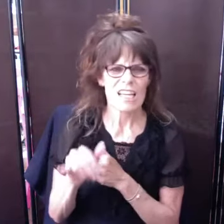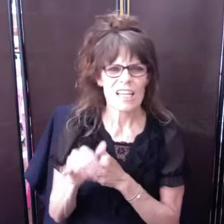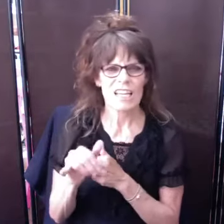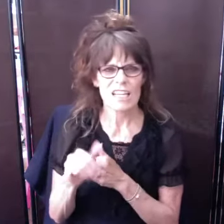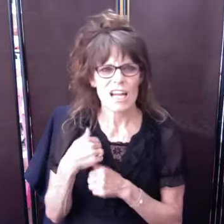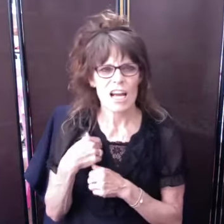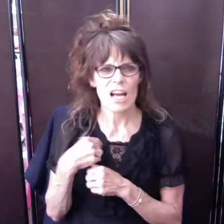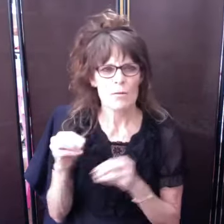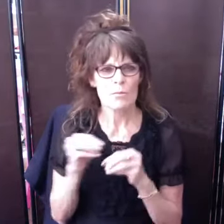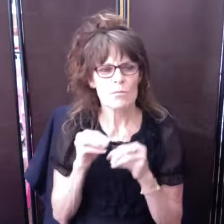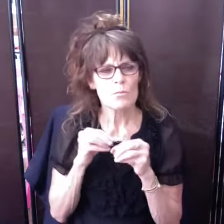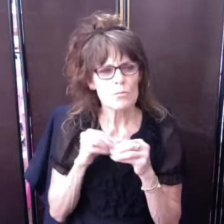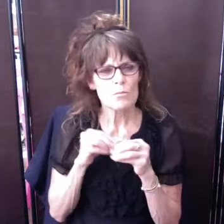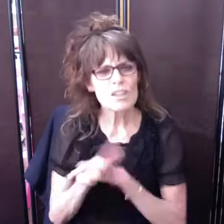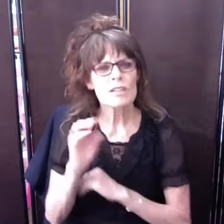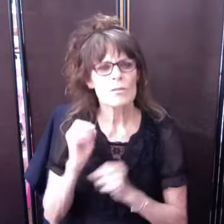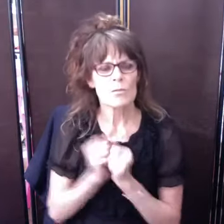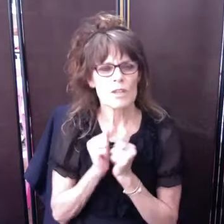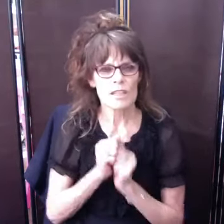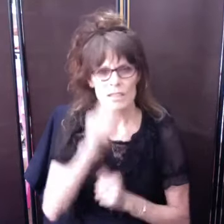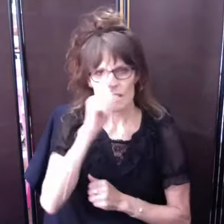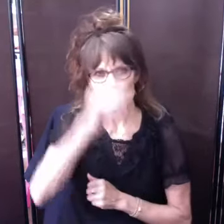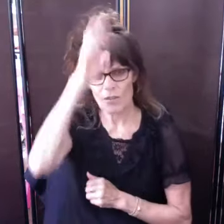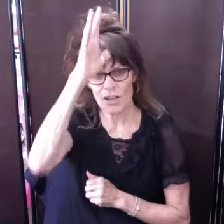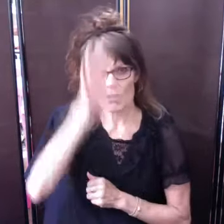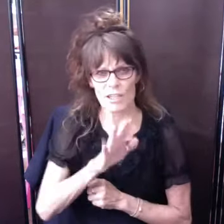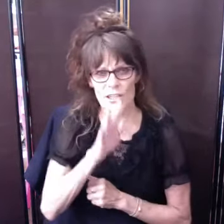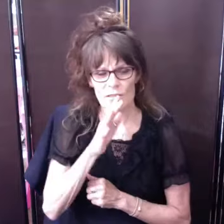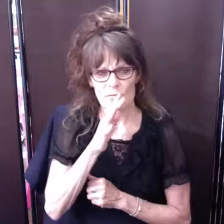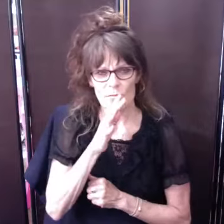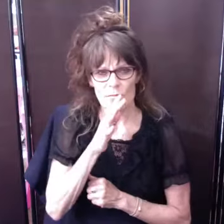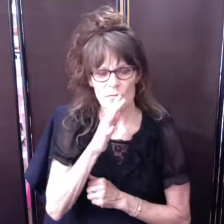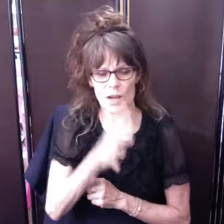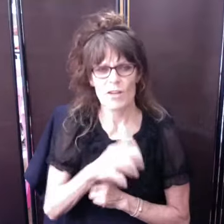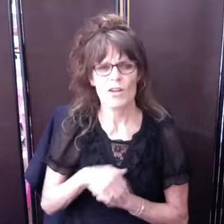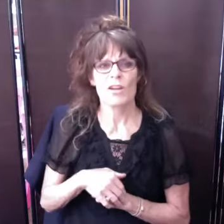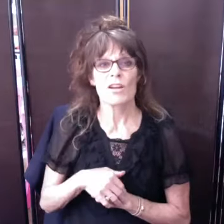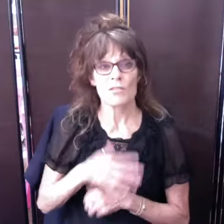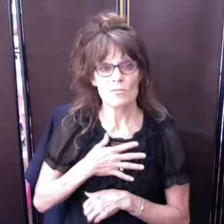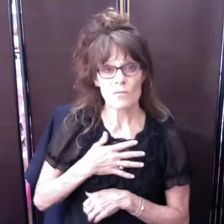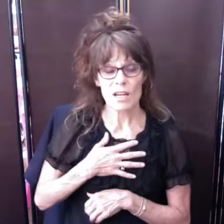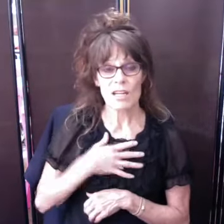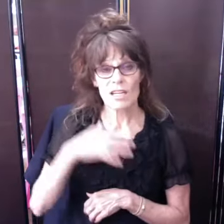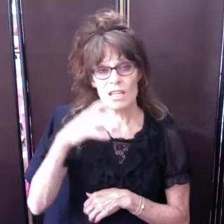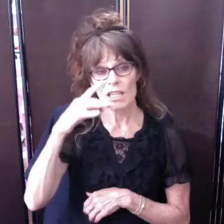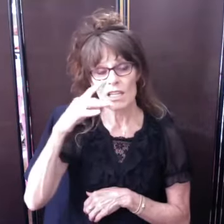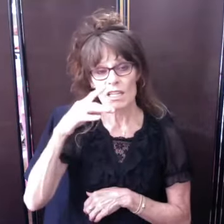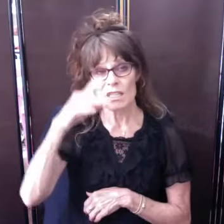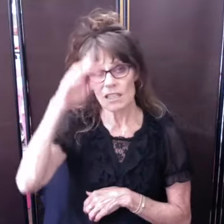mother. My grandmother, he would call on the weekends. He'd talk to me for a few minutes, ask me how school was going, if I'd hooked up with my